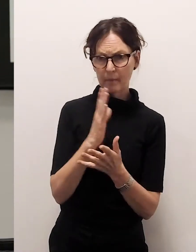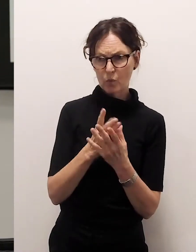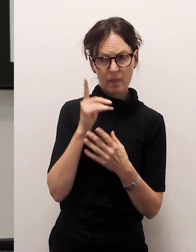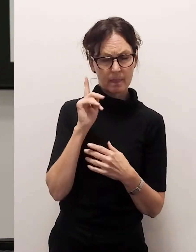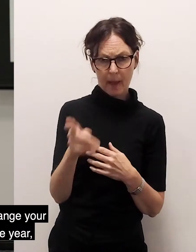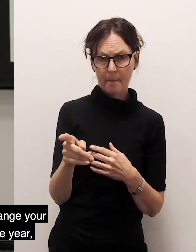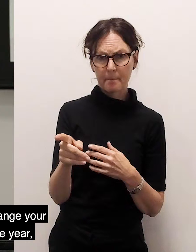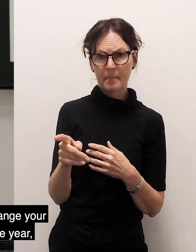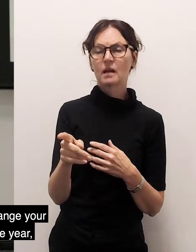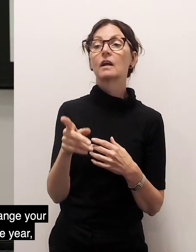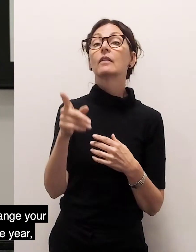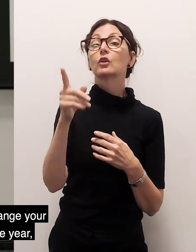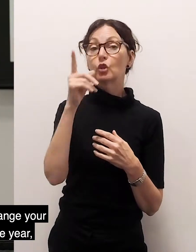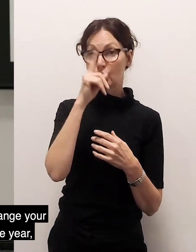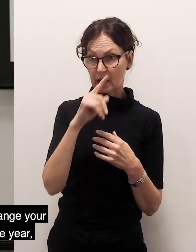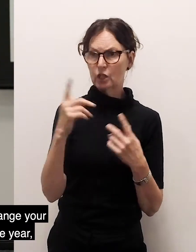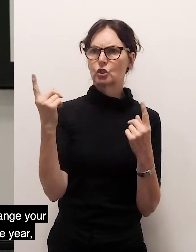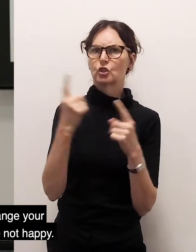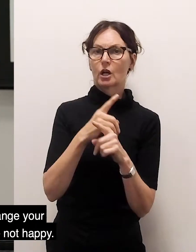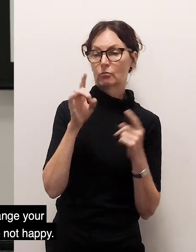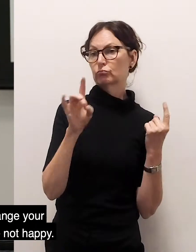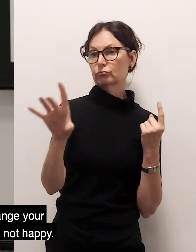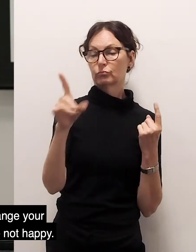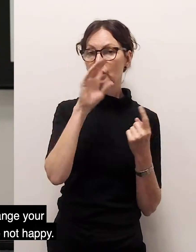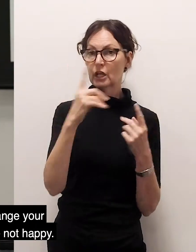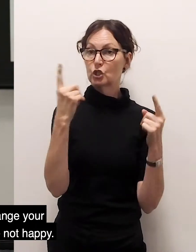time. So you can't change your plan within the